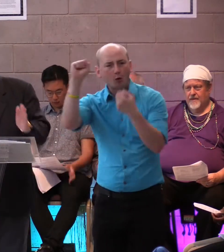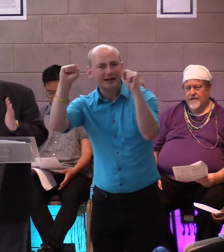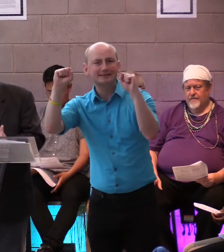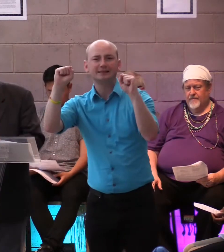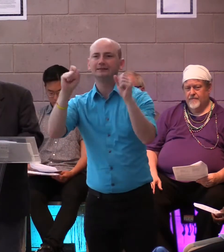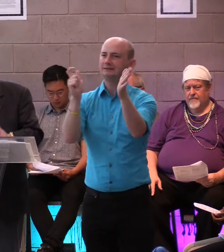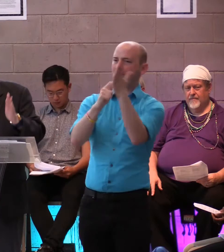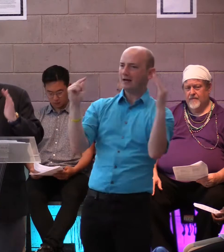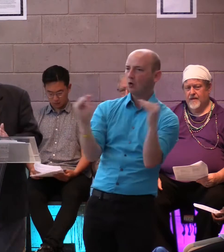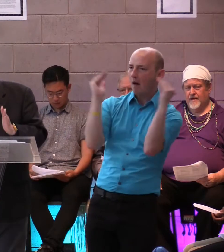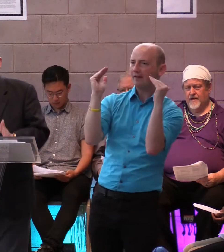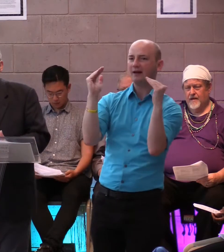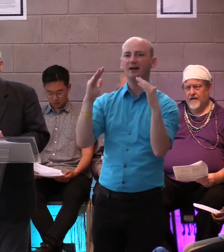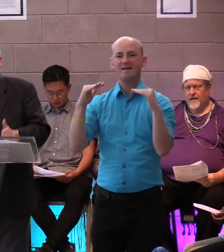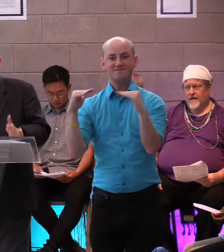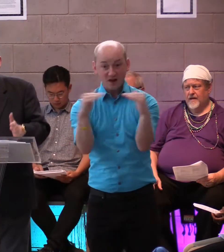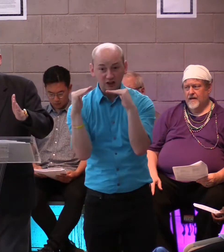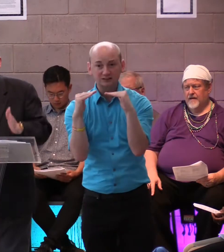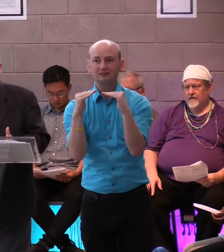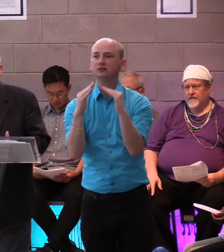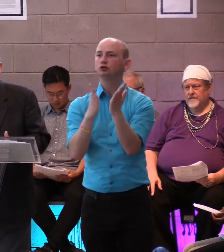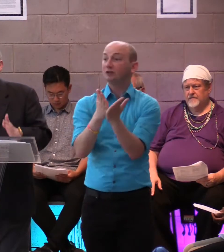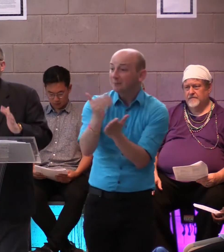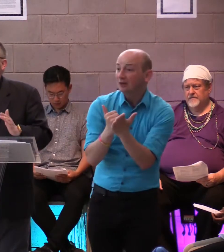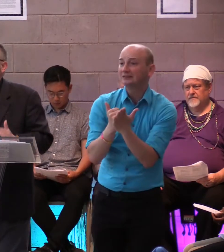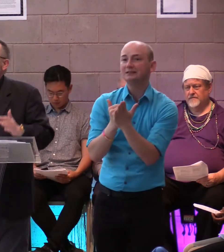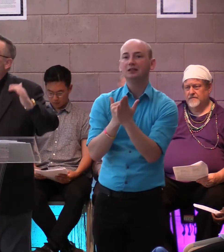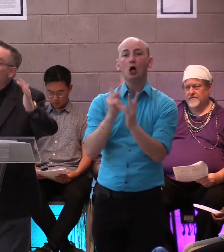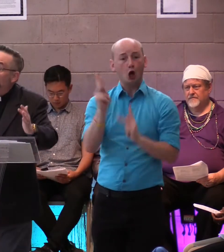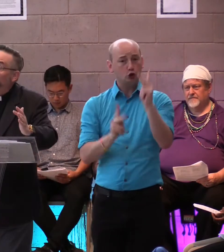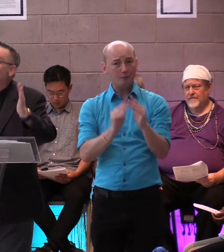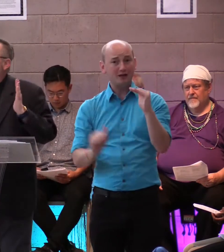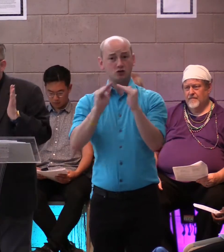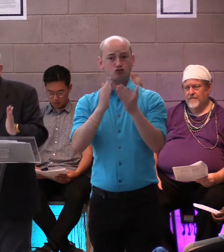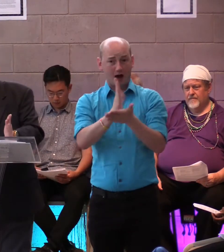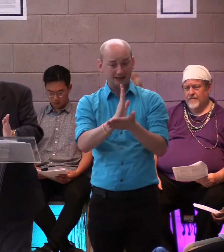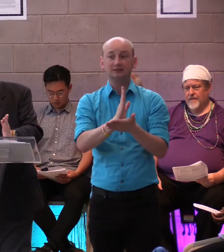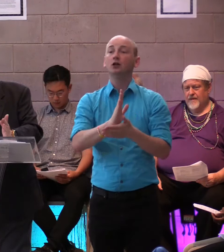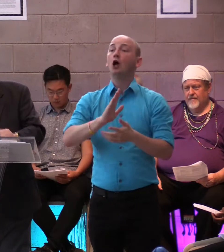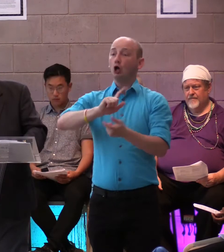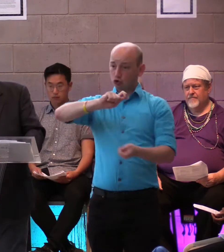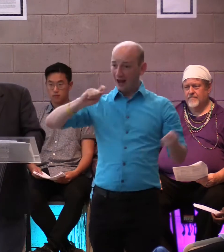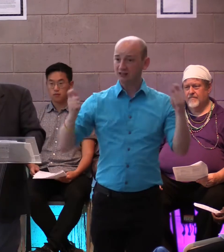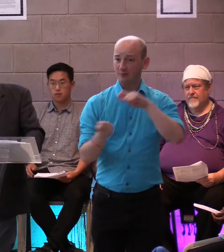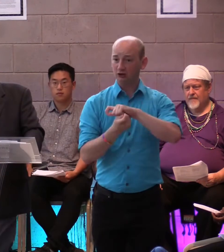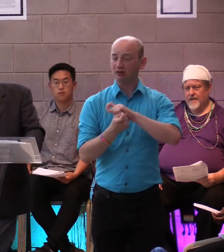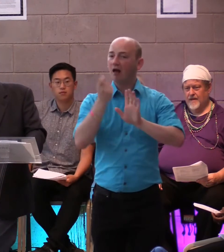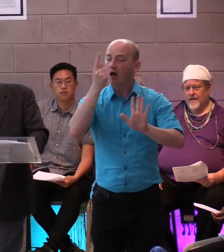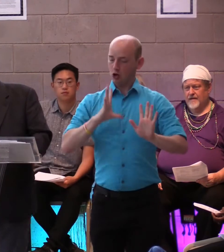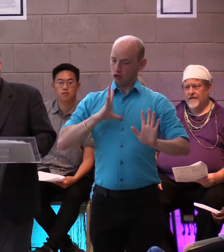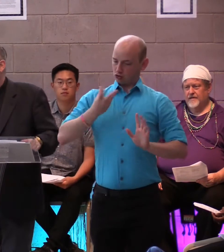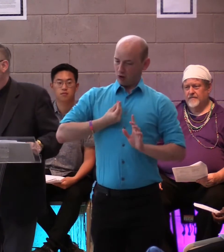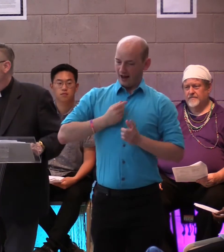fairness, transparency, human rights, transformation, and I do mean transformation. And